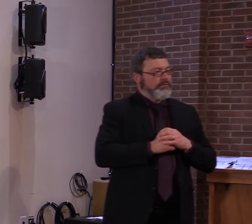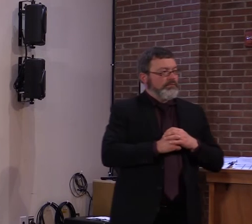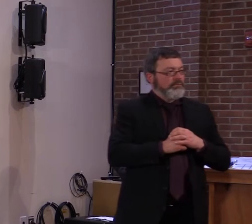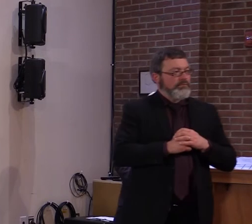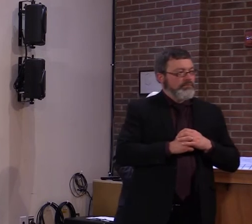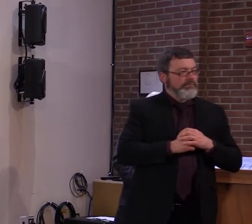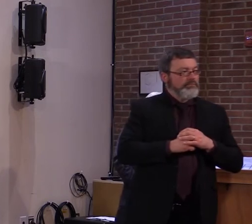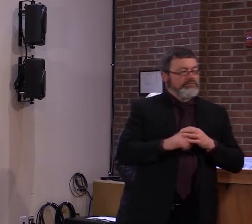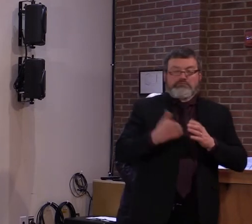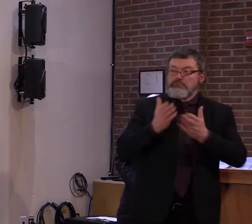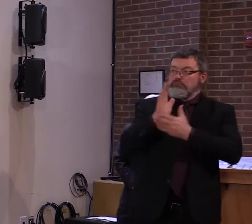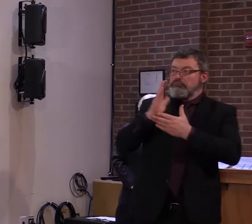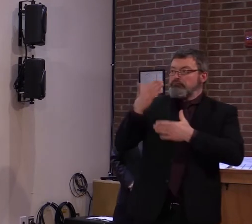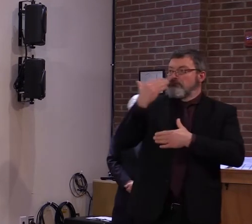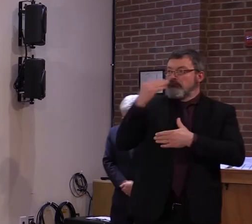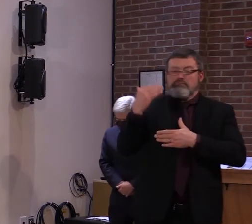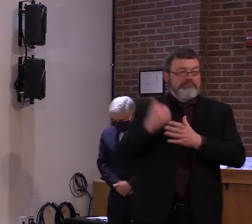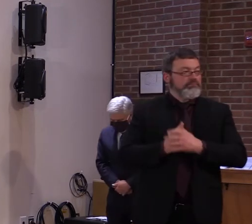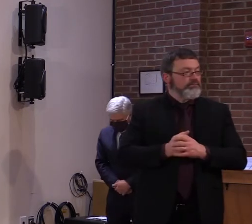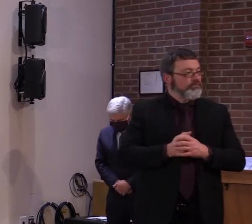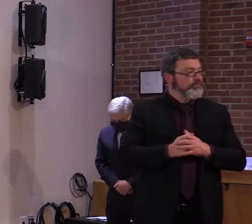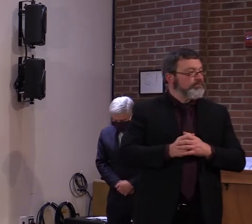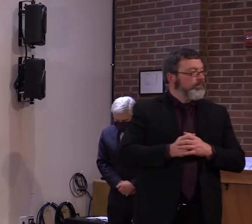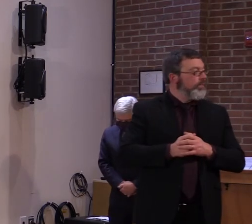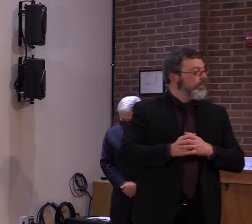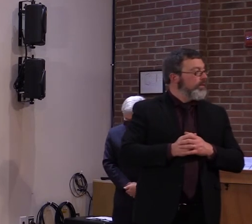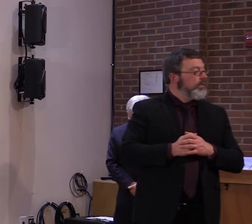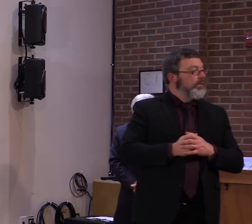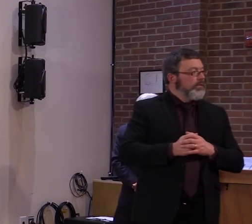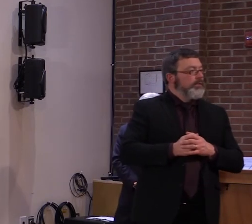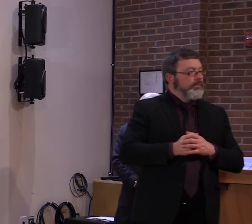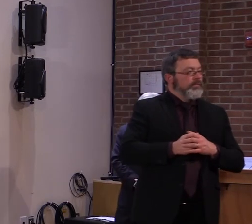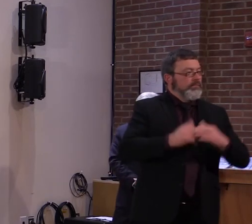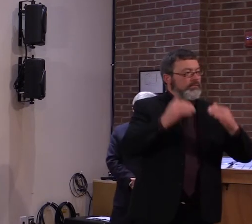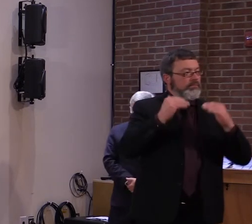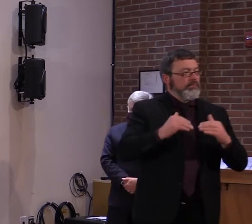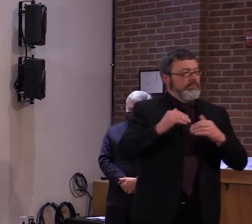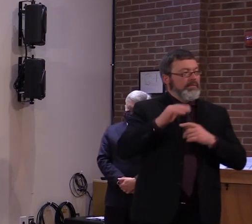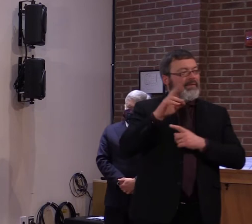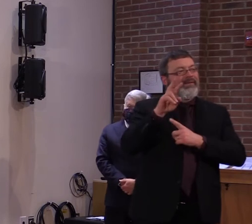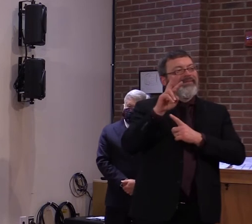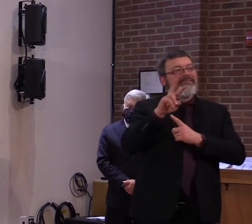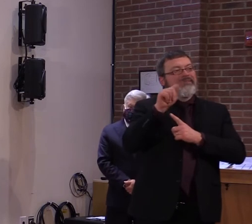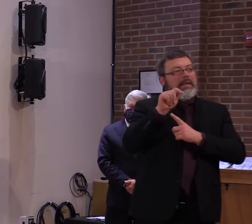Okay, thank you. Aaron, VT Digger.